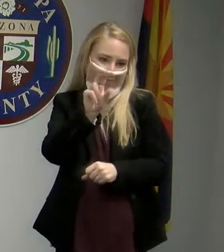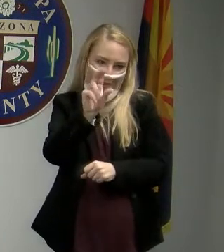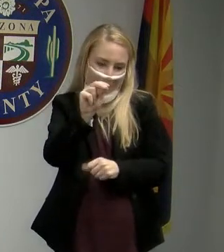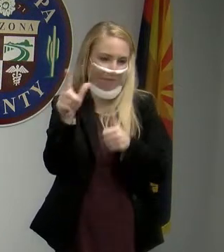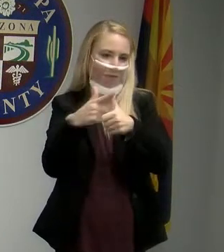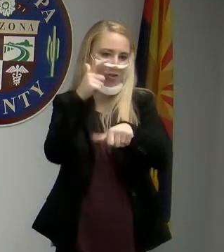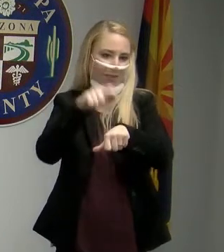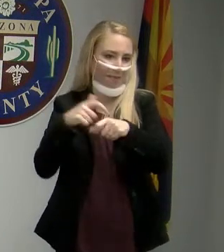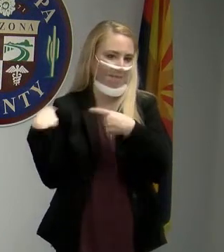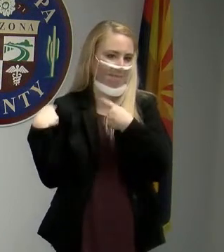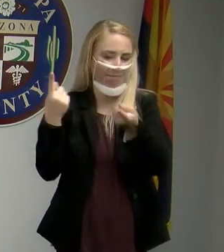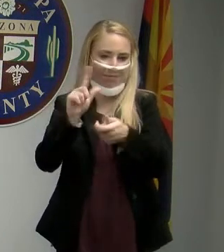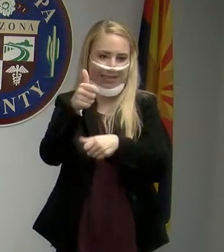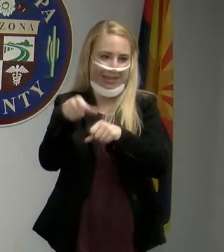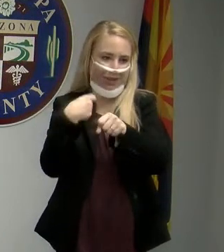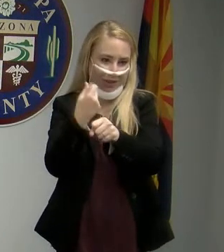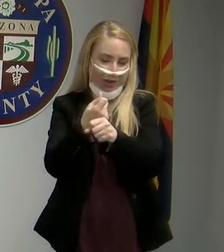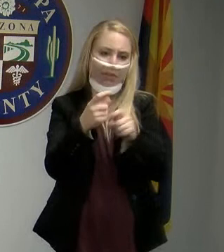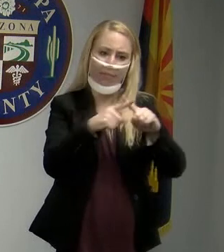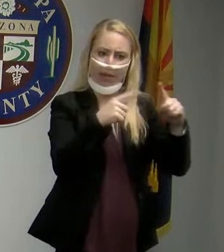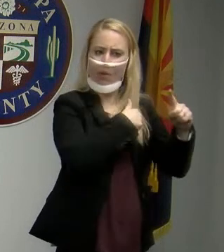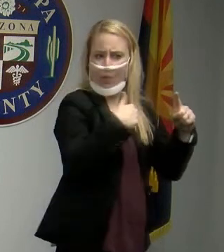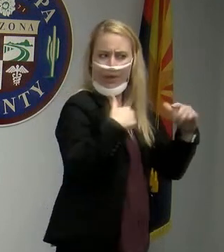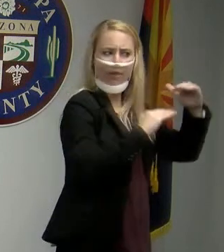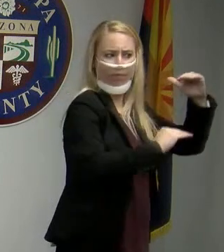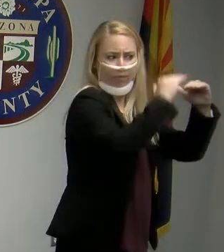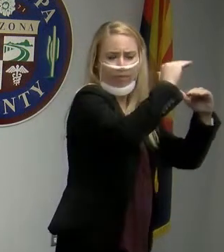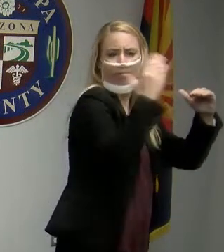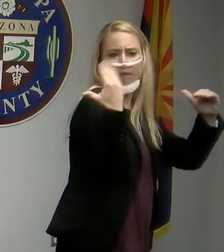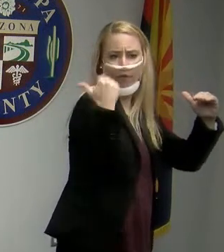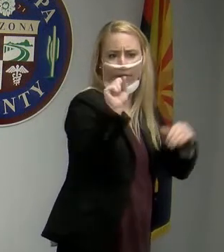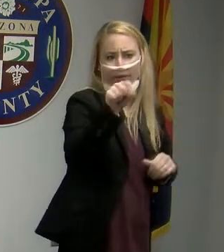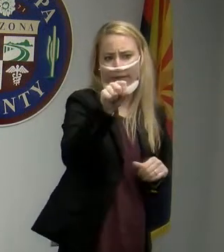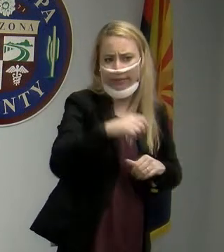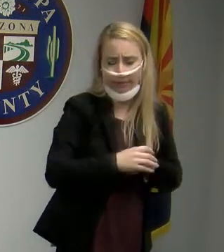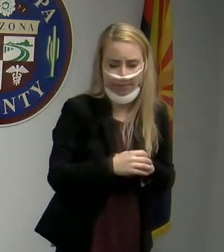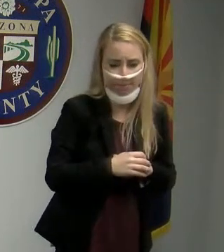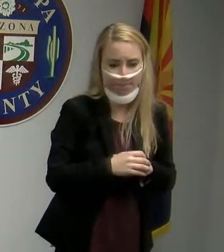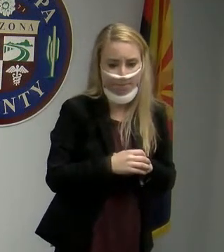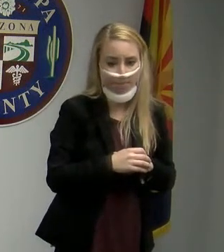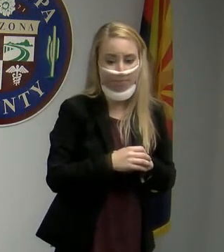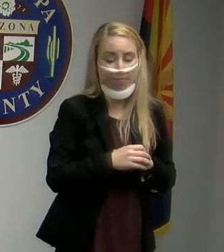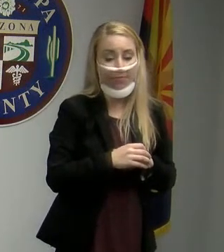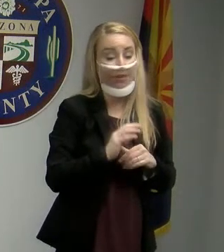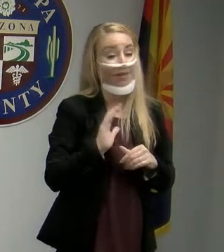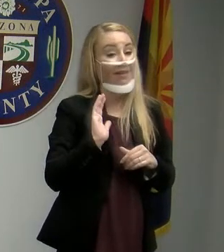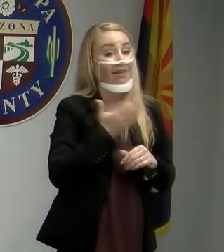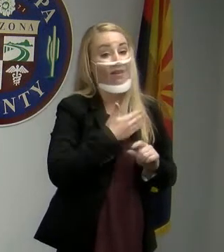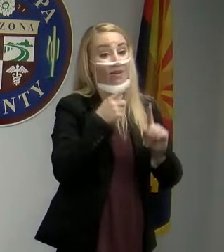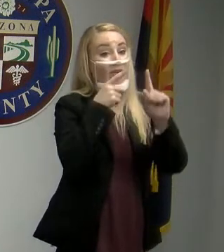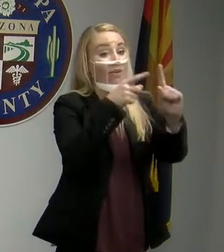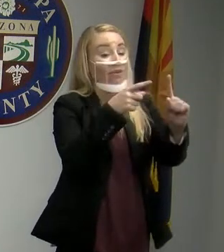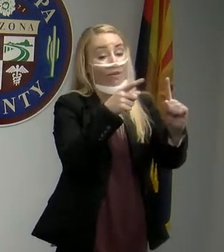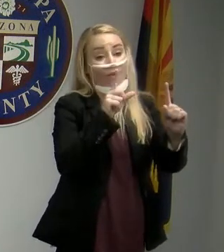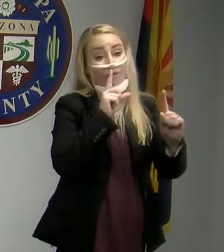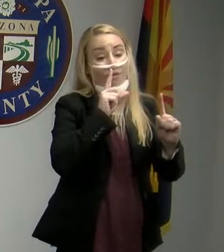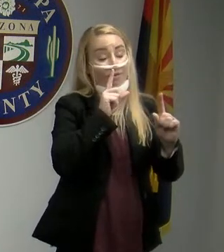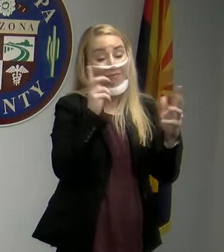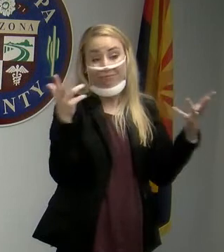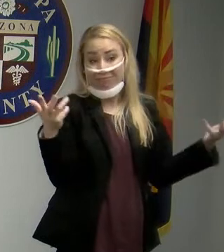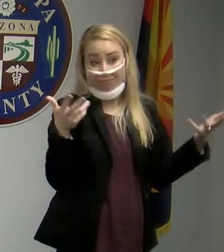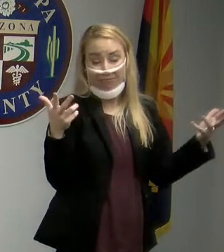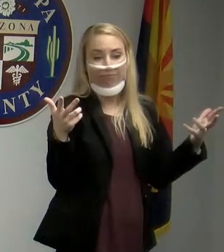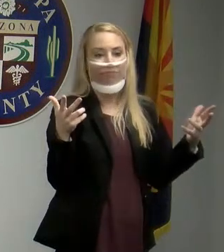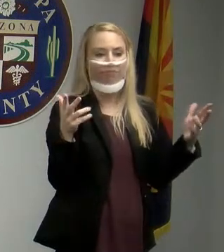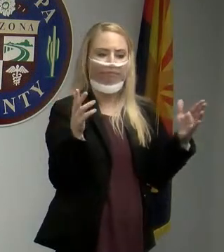to do that in the past. Everything you've asked really goes back to being prepared for